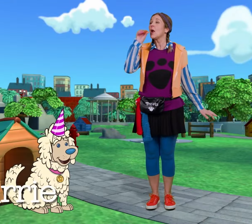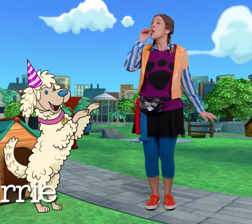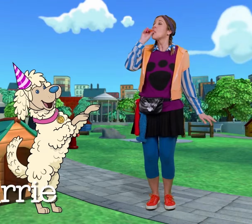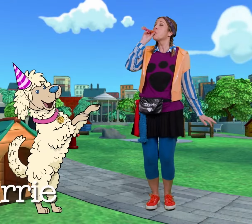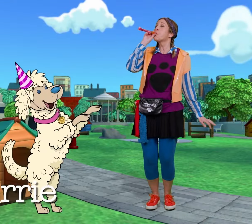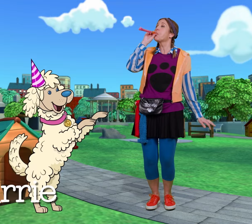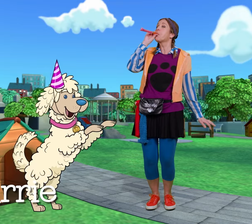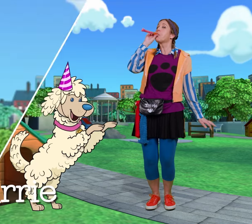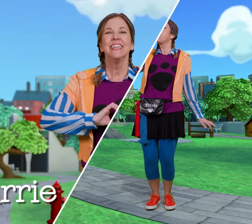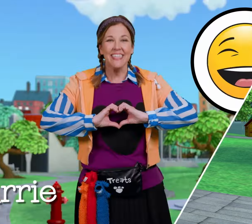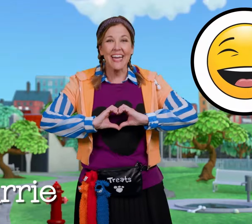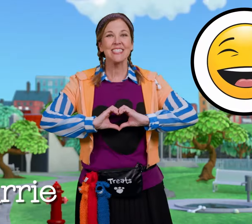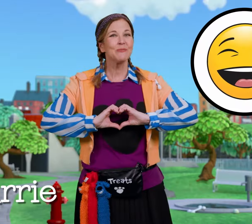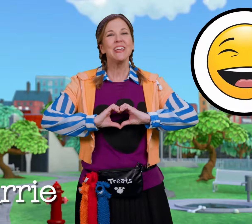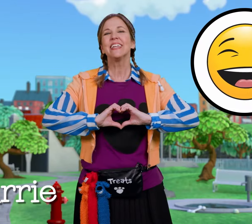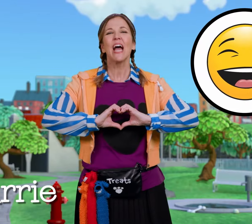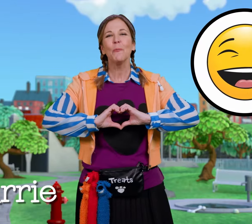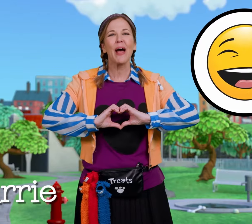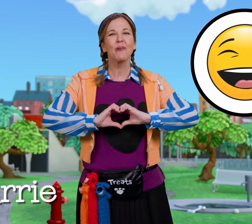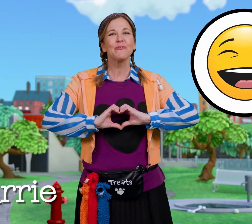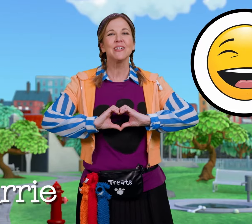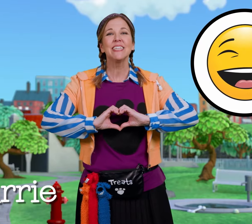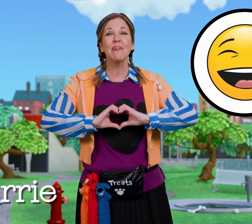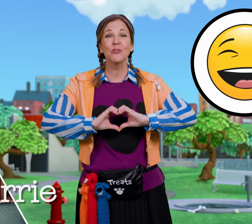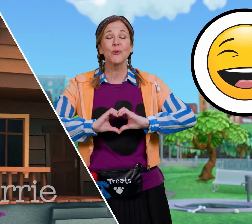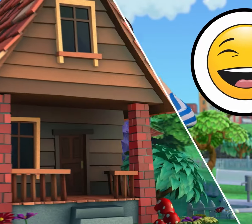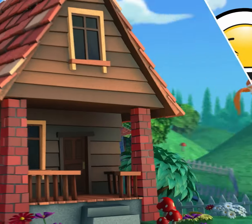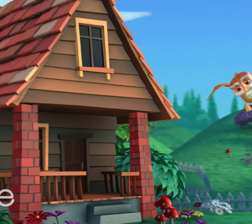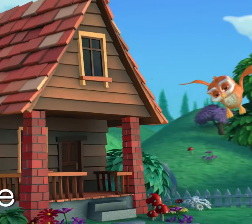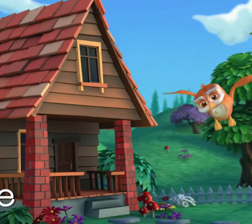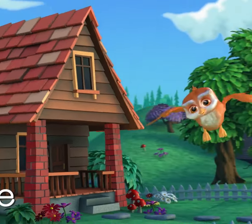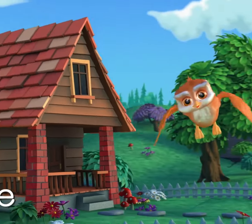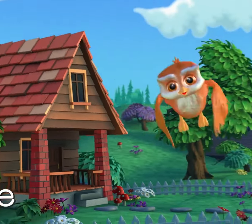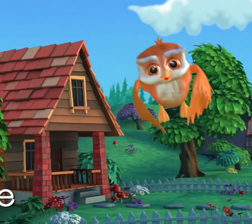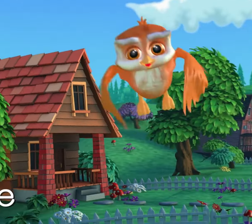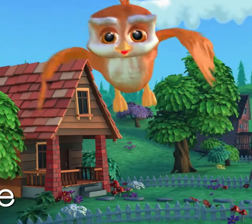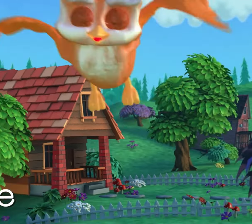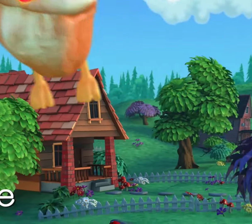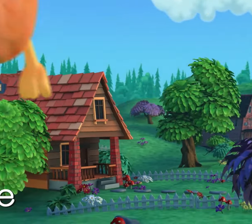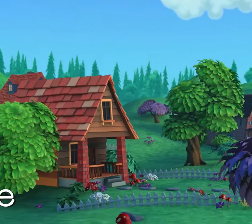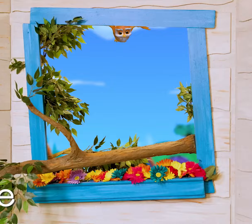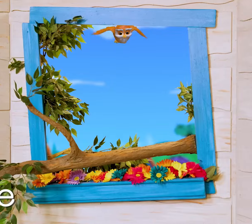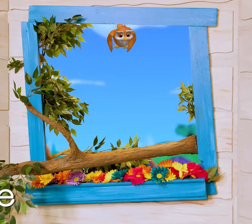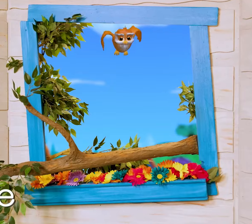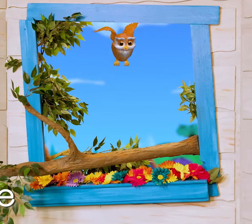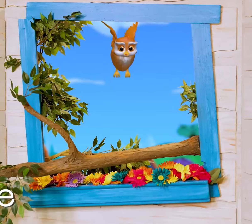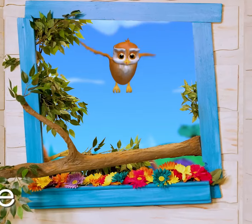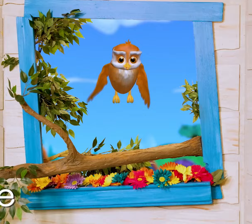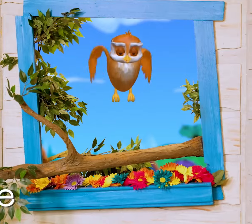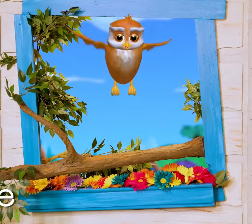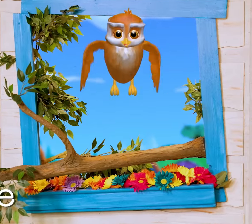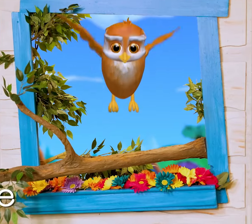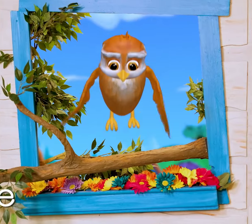go down to the clubhouse with Ollie and his friends let's go down down down to the